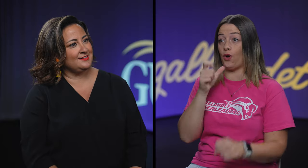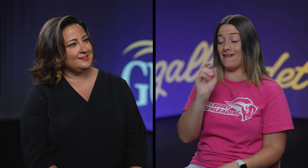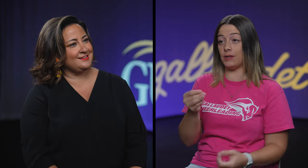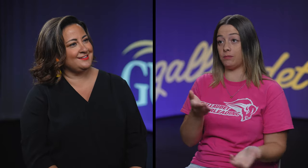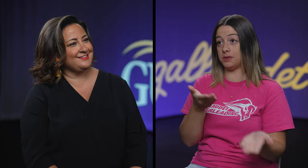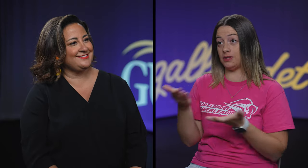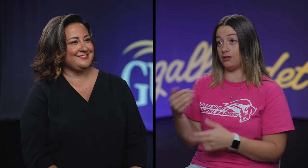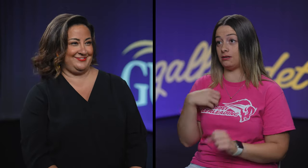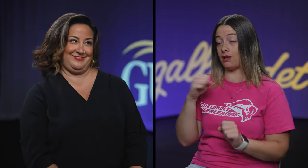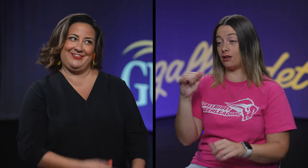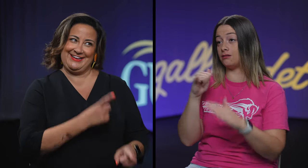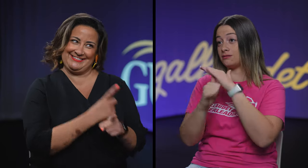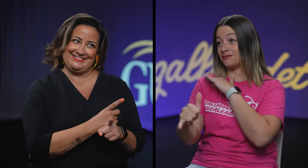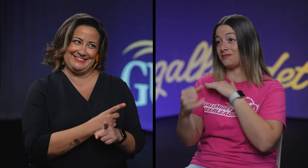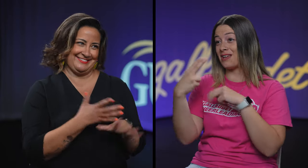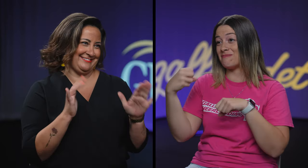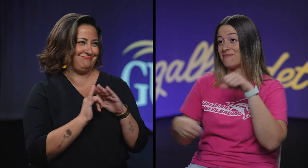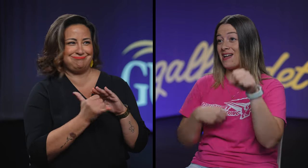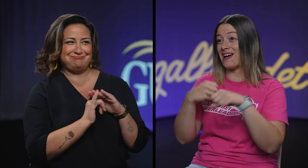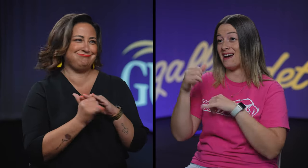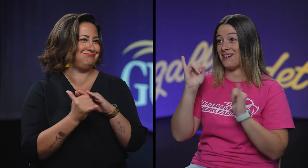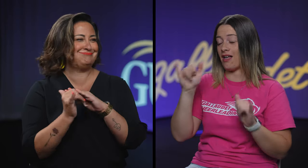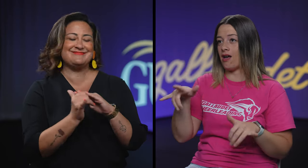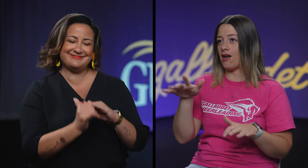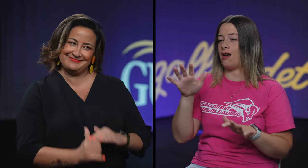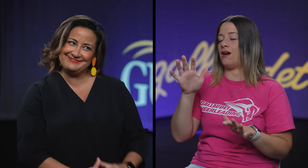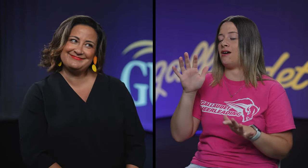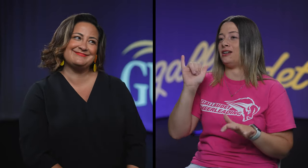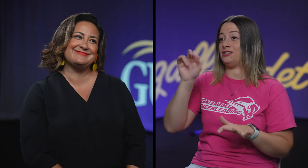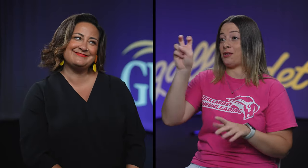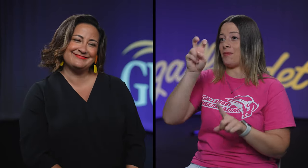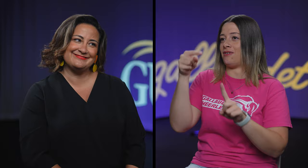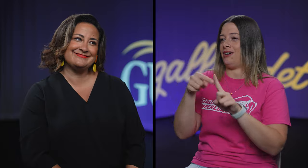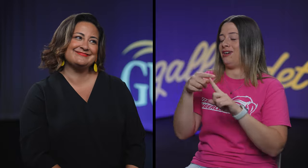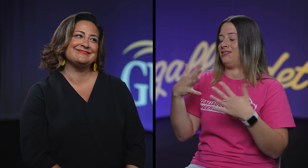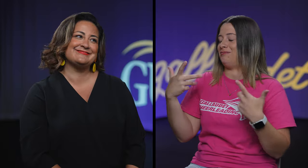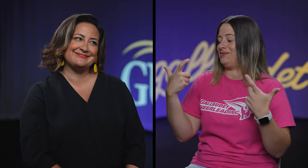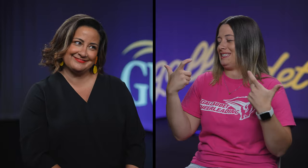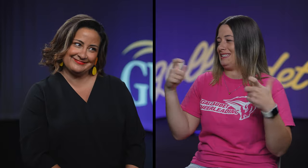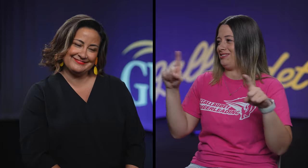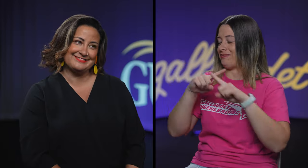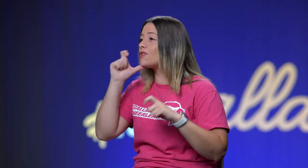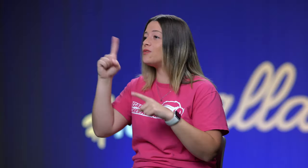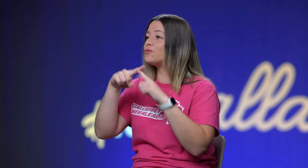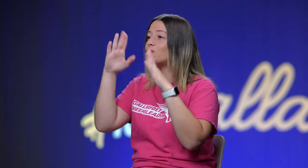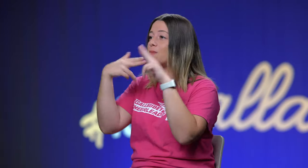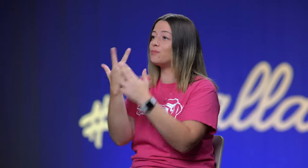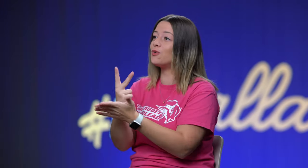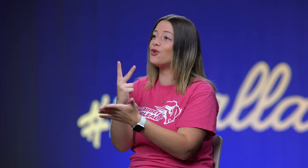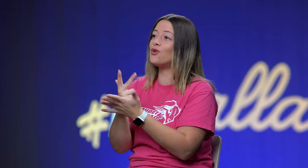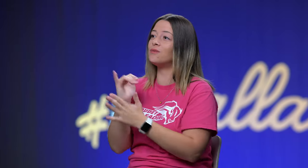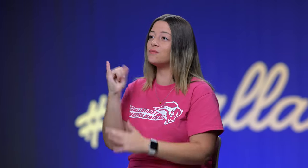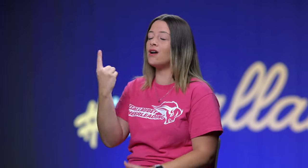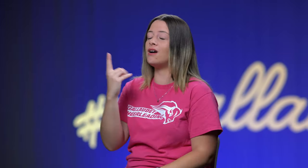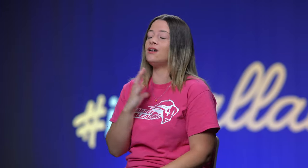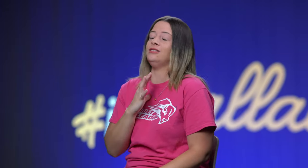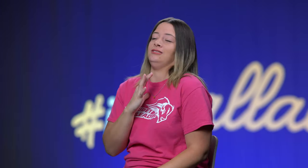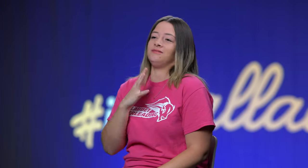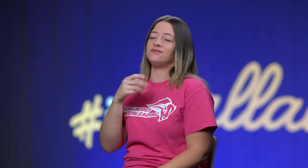bike. Yes, the metro. So transportation is a huge difference. I don't have to worry about parking, which